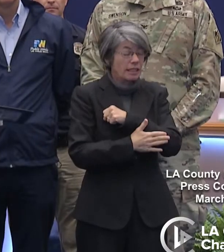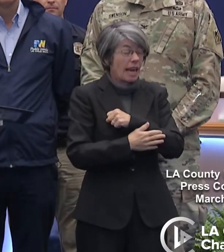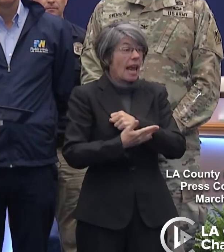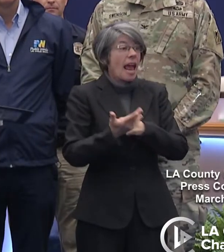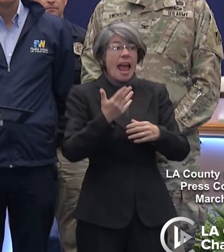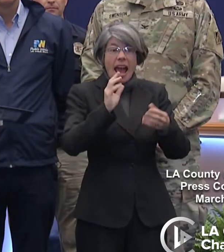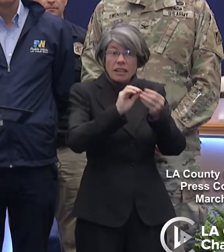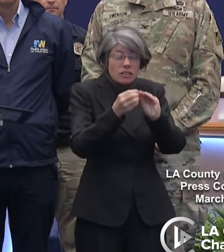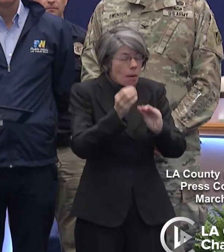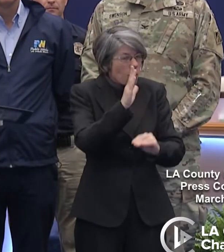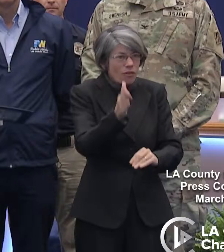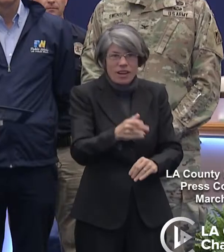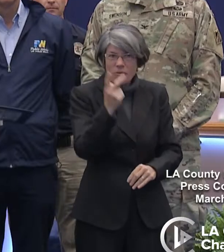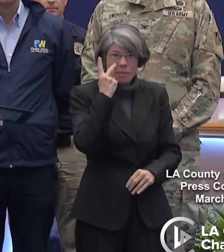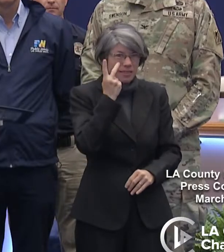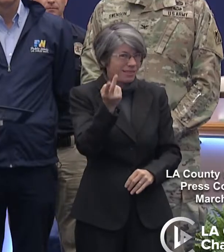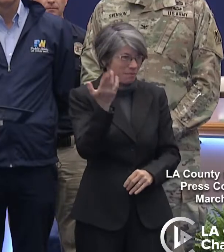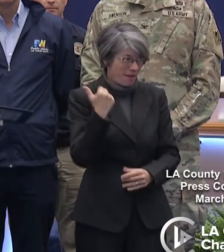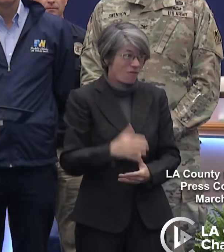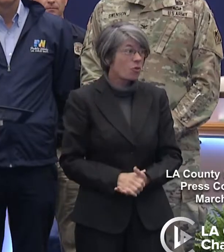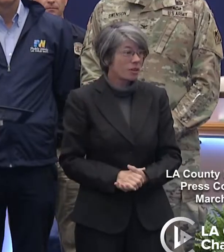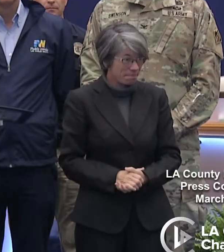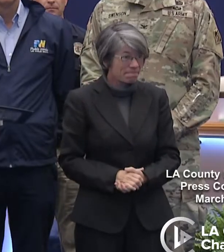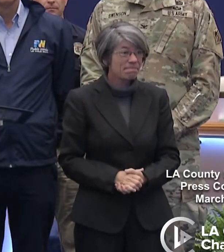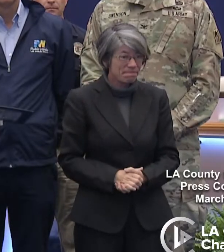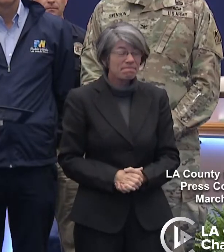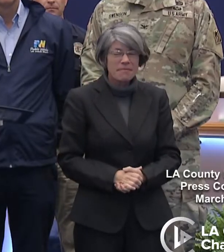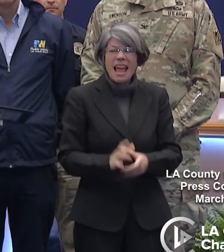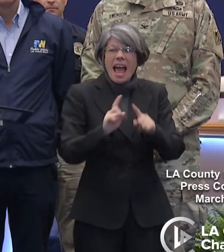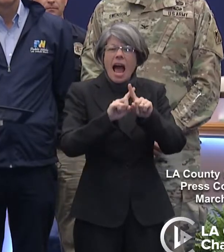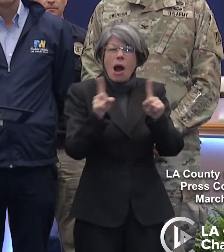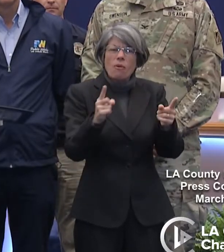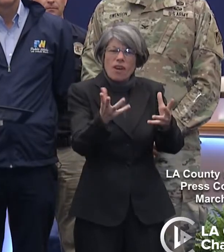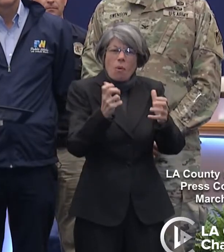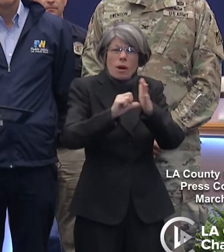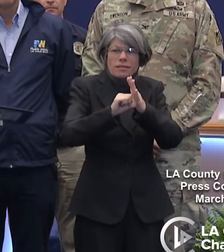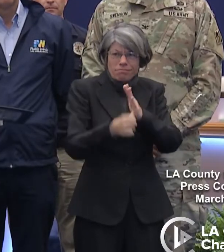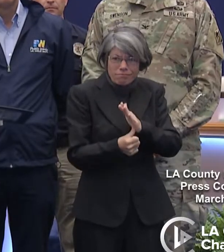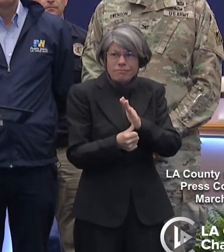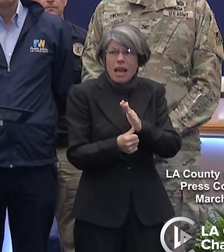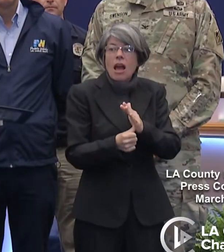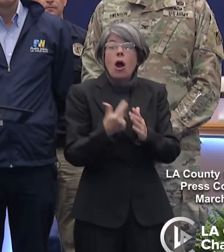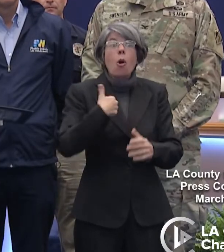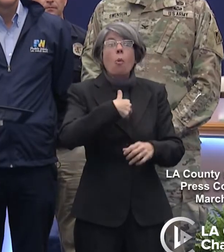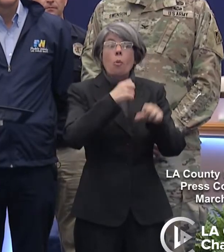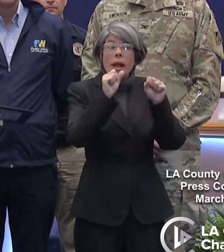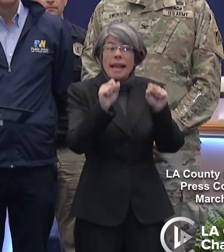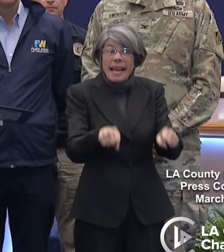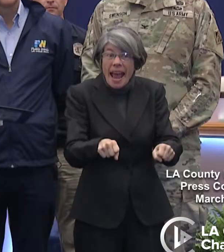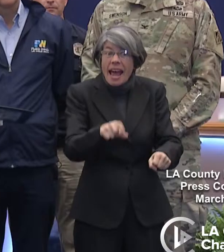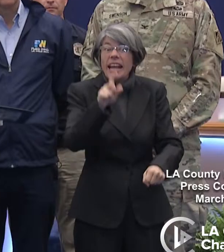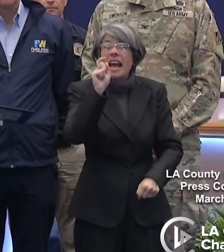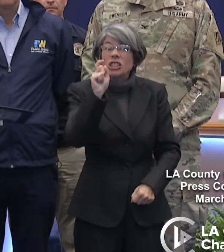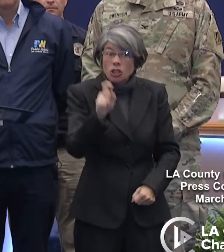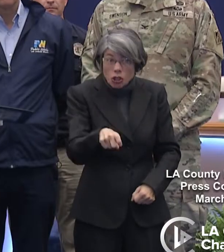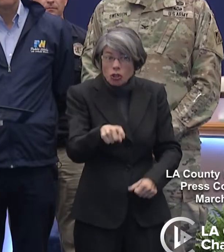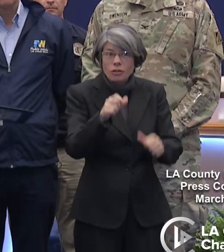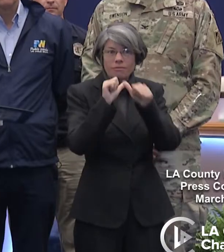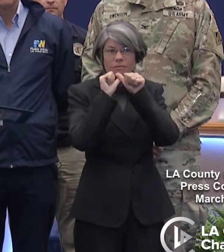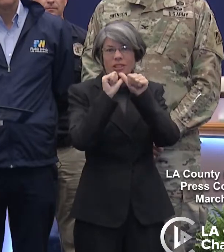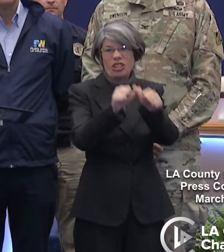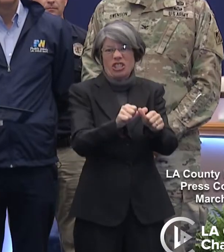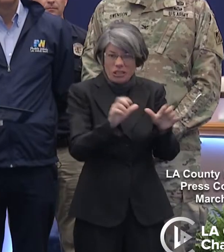scale that has never been seen before. However, I want to emphasize that we can and should